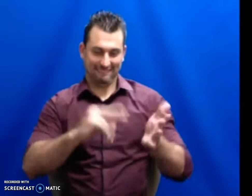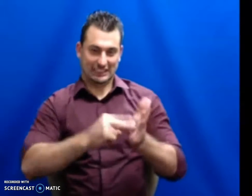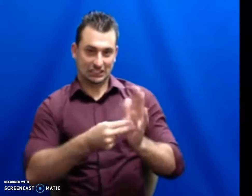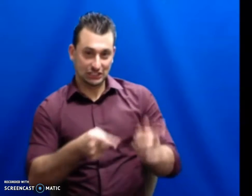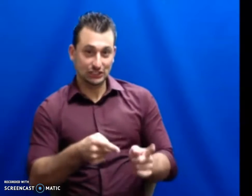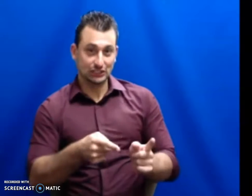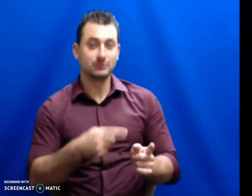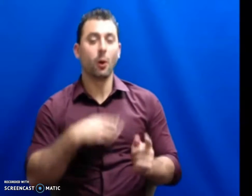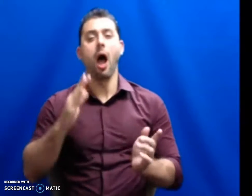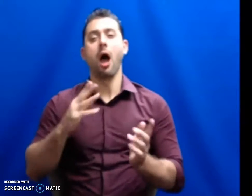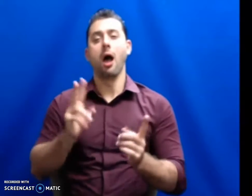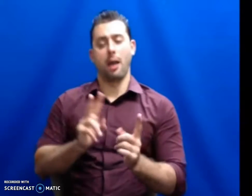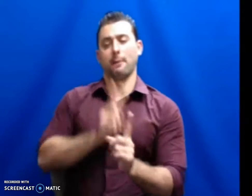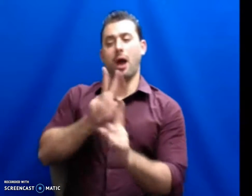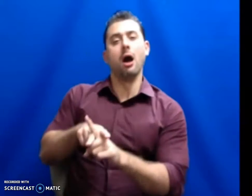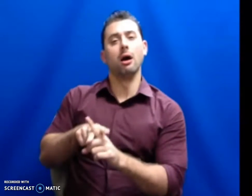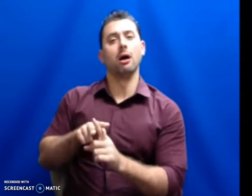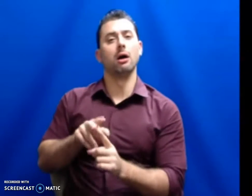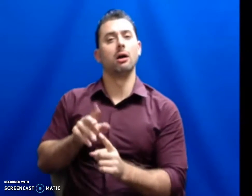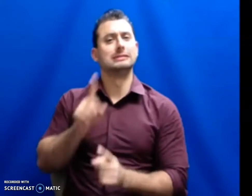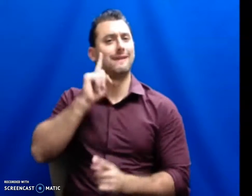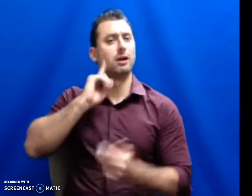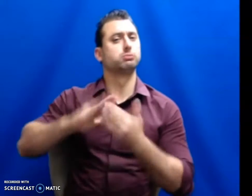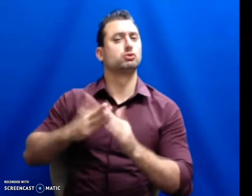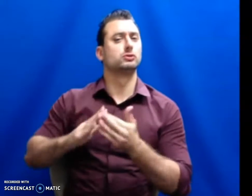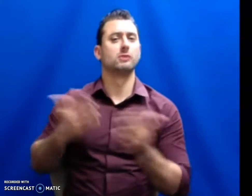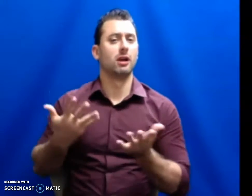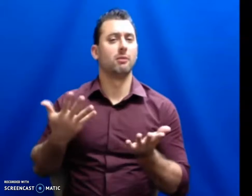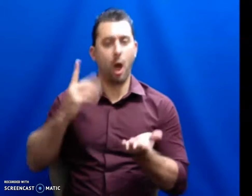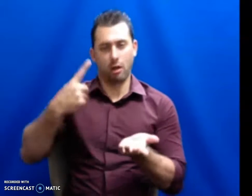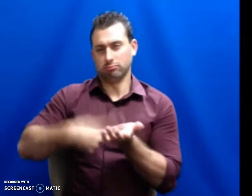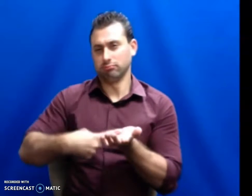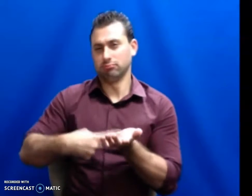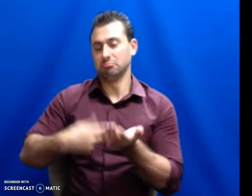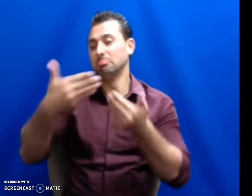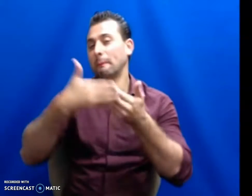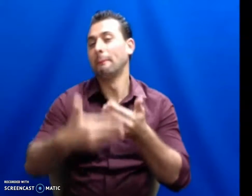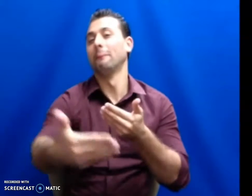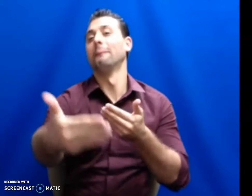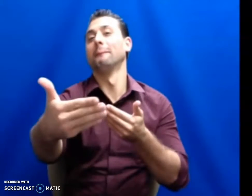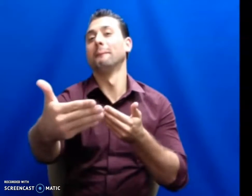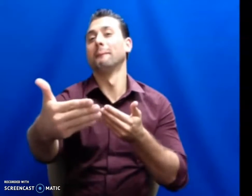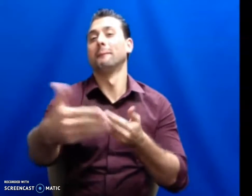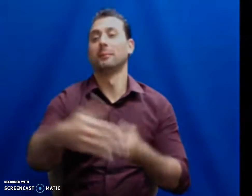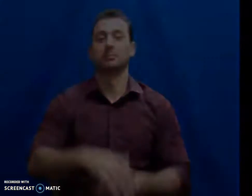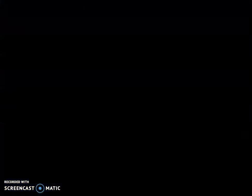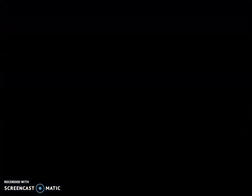itself is a community. That's the definition. If you were to apply that to deaf community